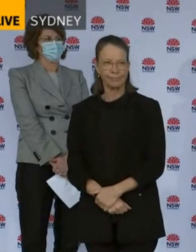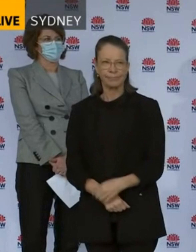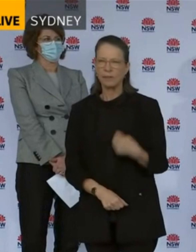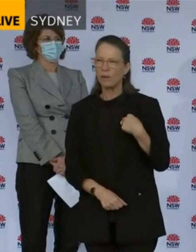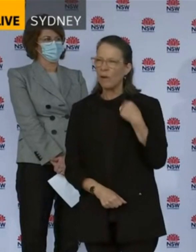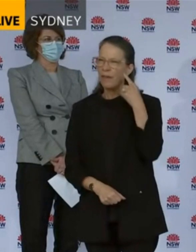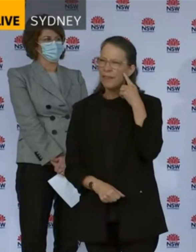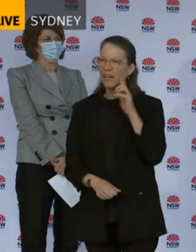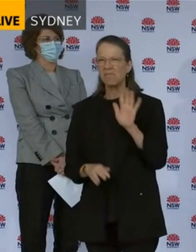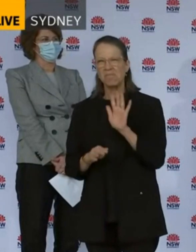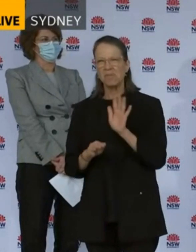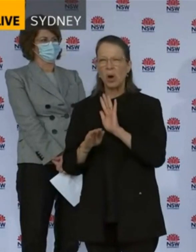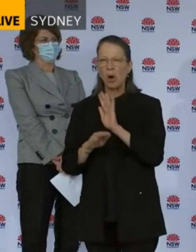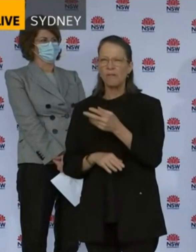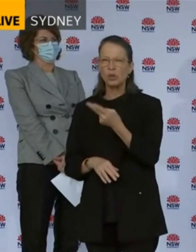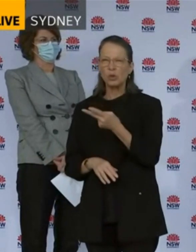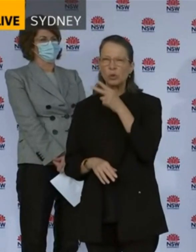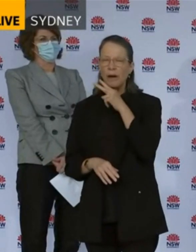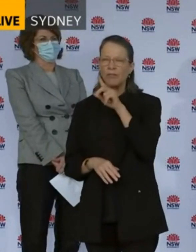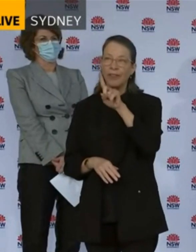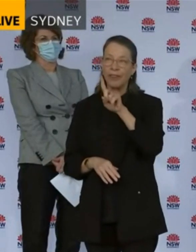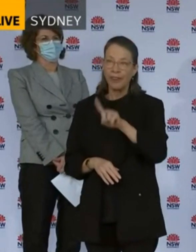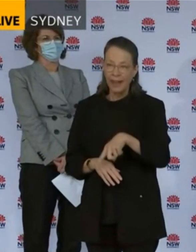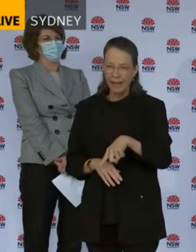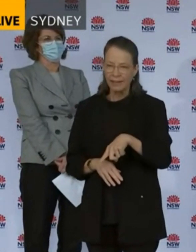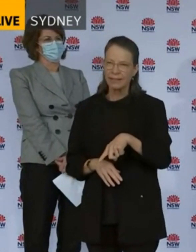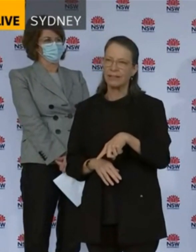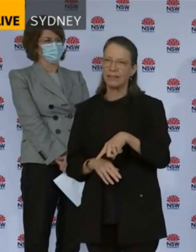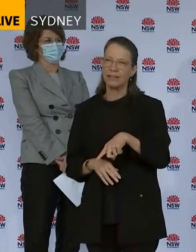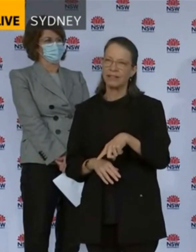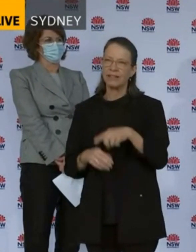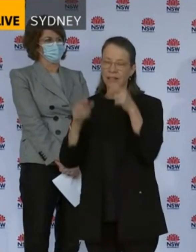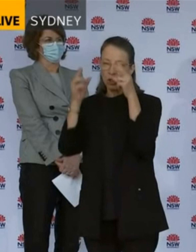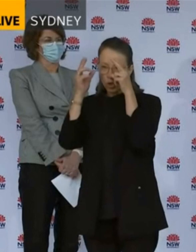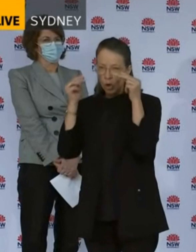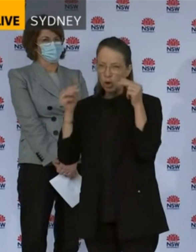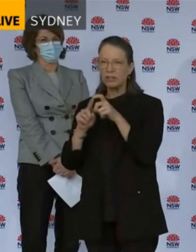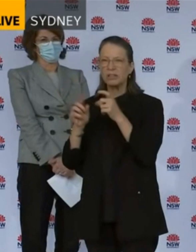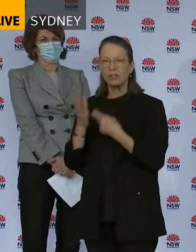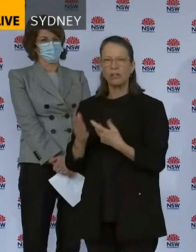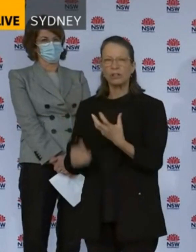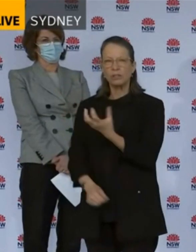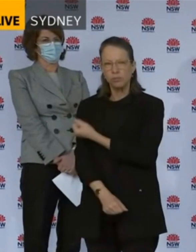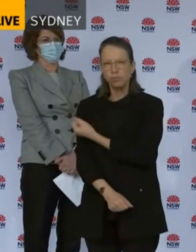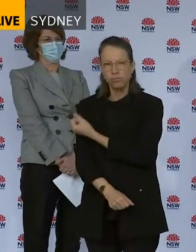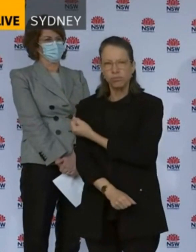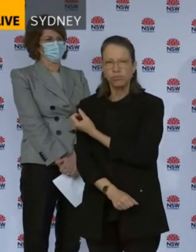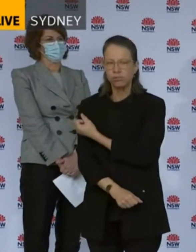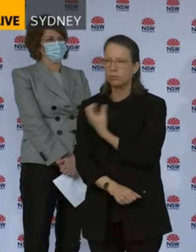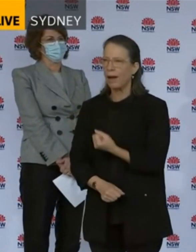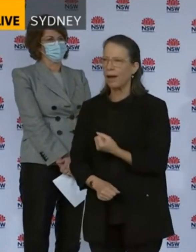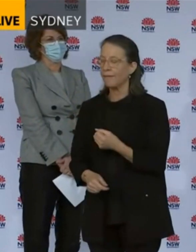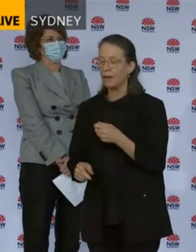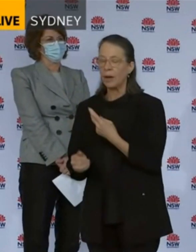been over 200,000 vaccines administered to healthcare professionals, both across the private and public